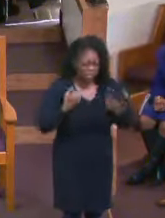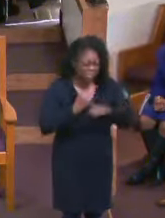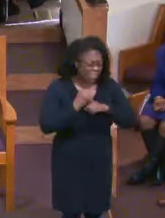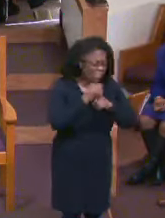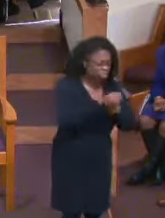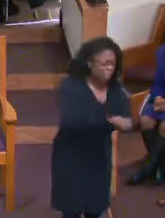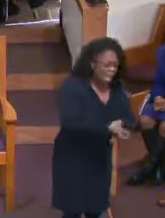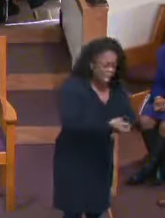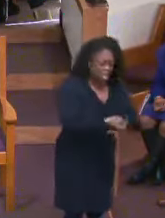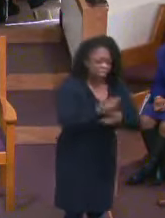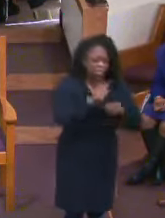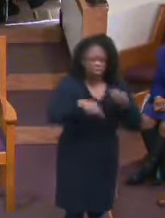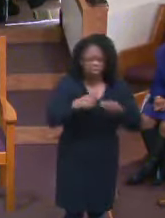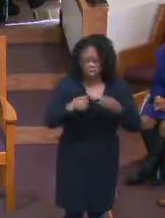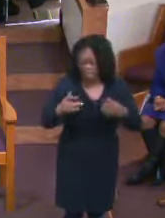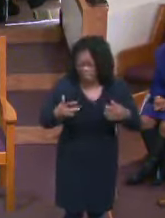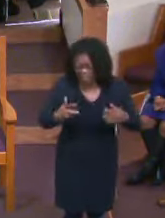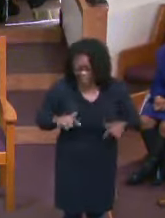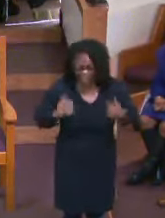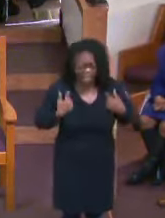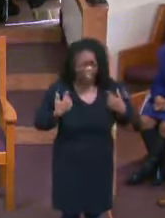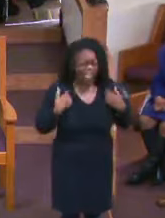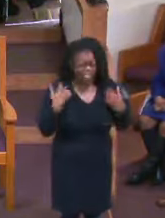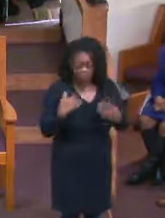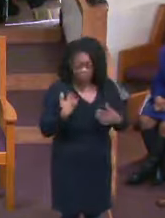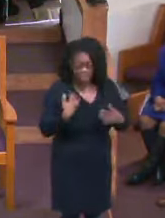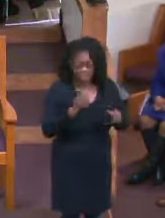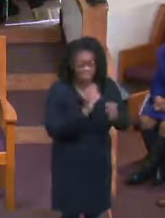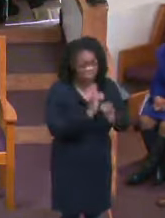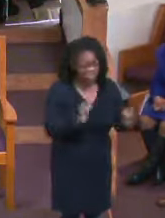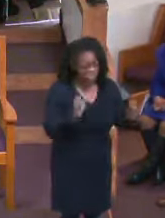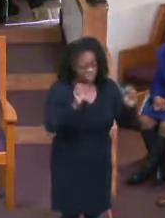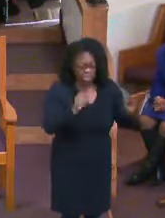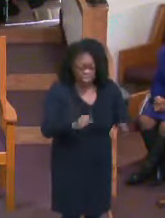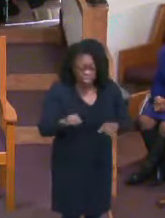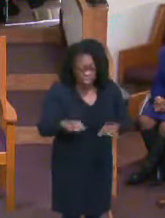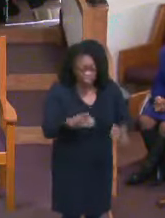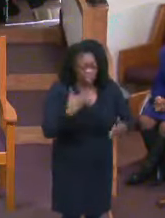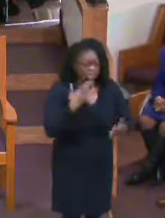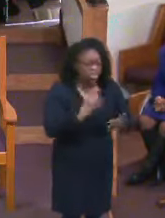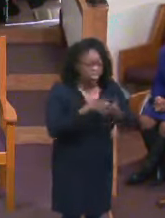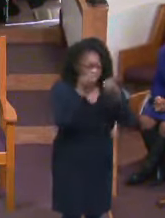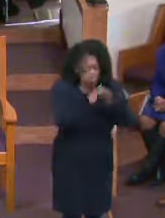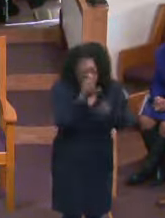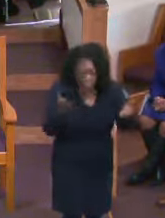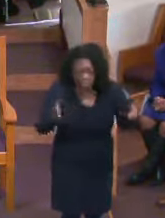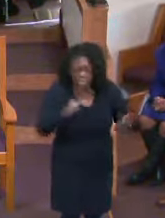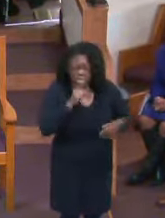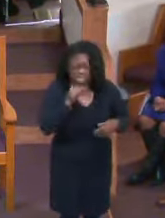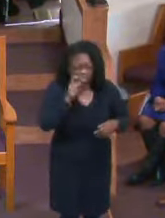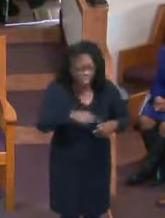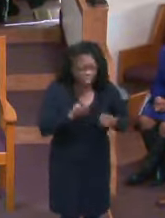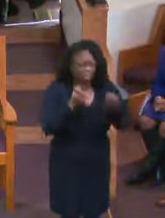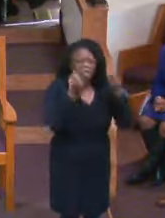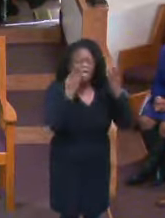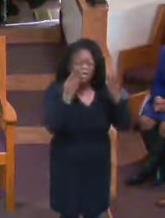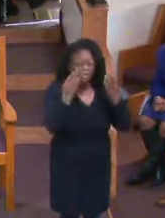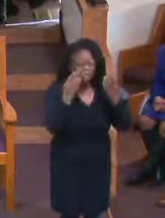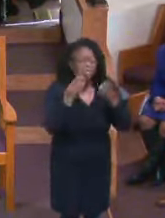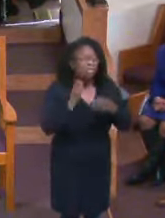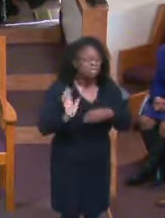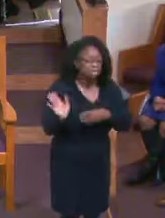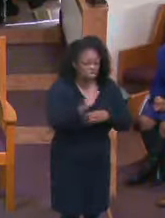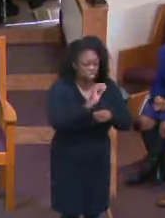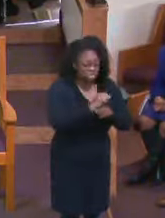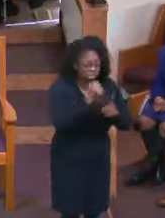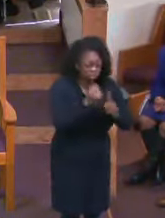life has you feeling that there's nothing else you can do, the good news is you got to wake up to your situation. Then you got to be